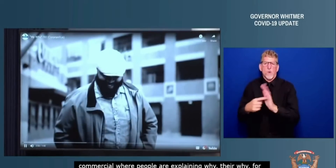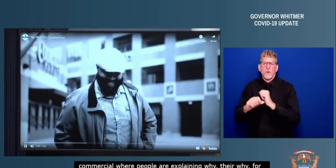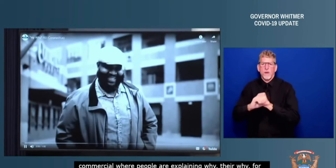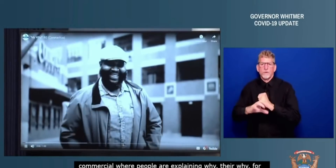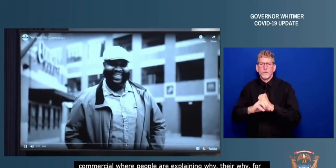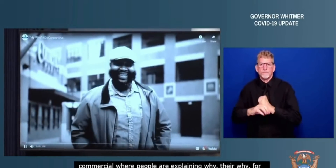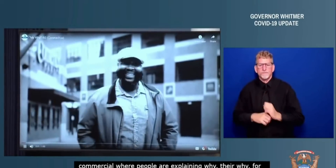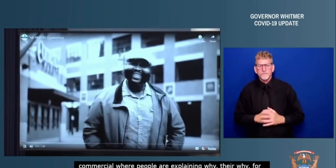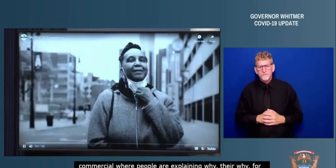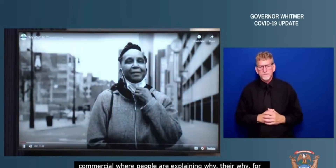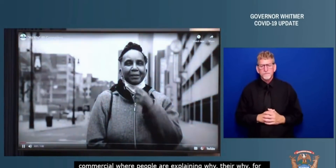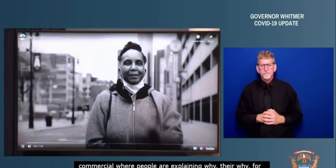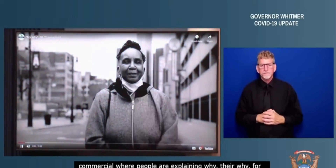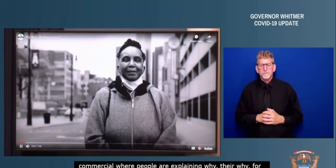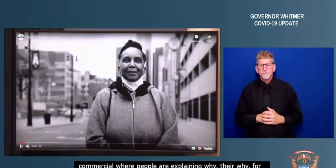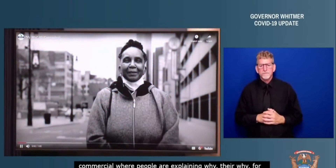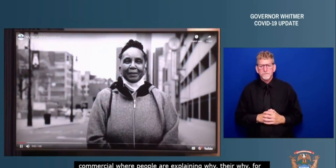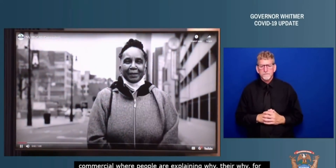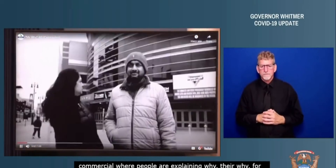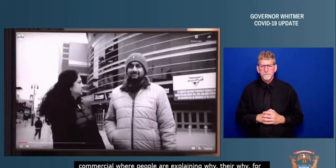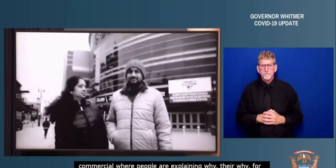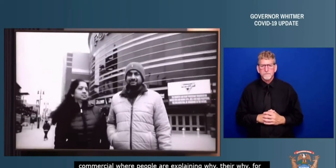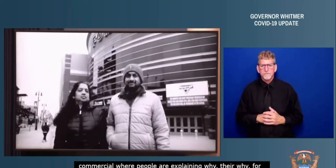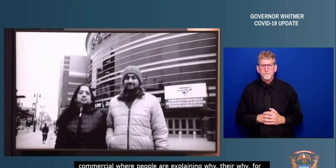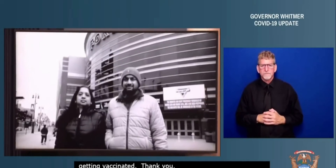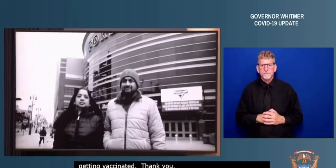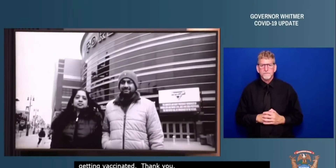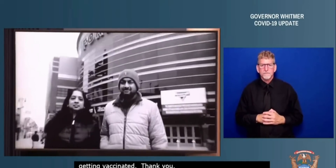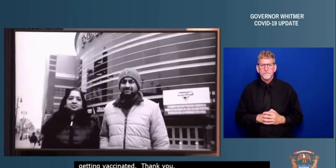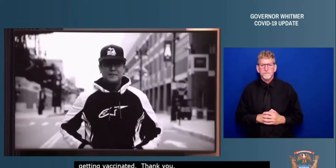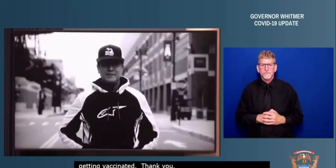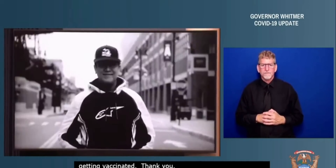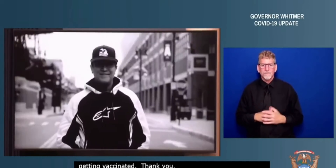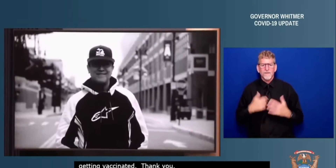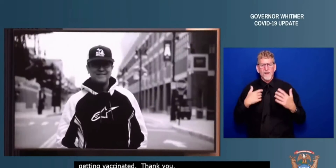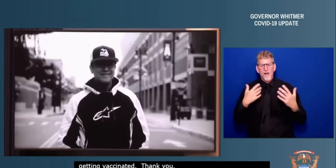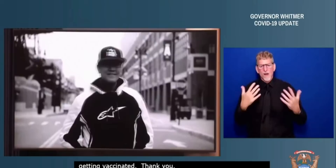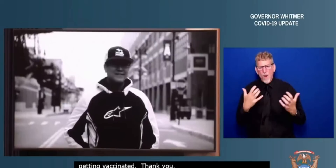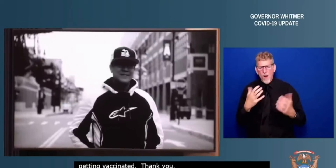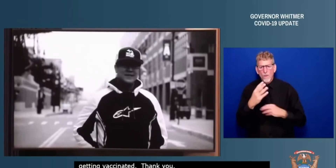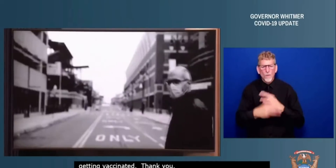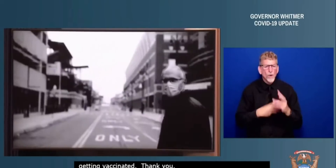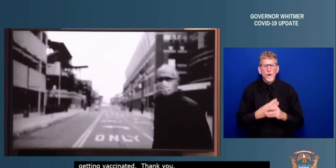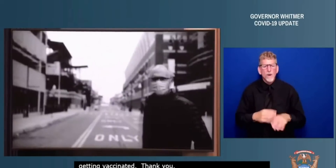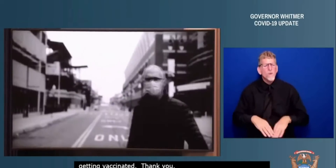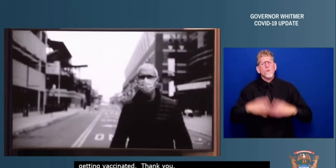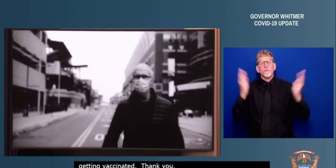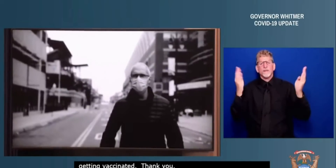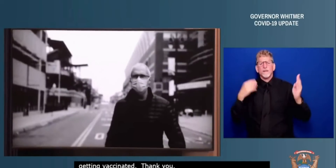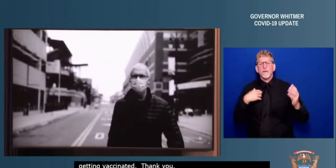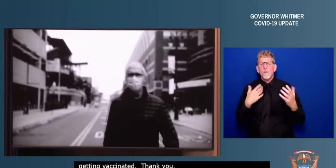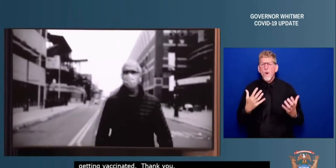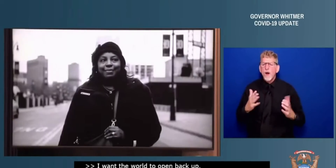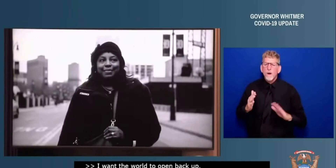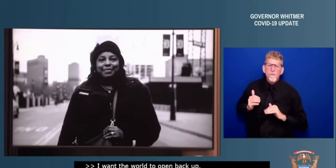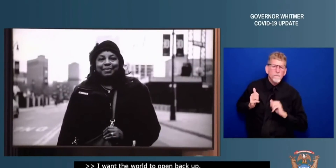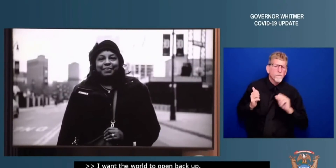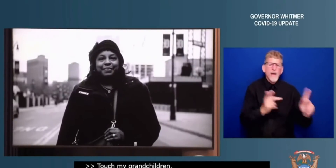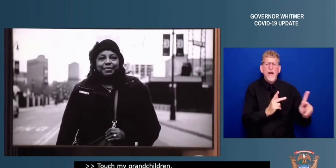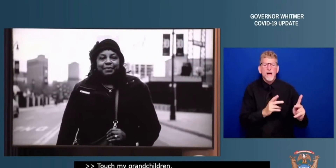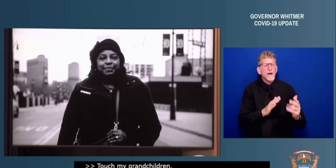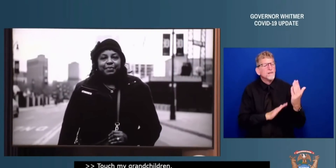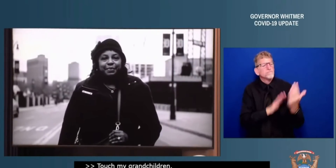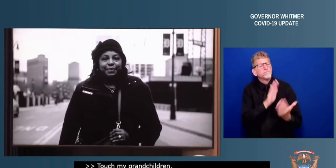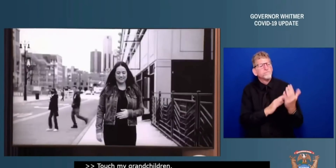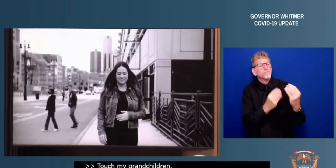I want the world to open back up. Protect my grandchildren. I'm ready to be back to normal. I want to be in person for college next semester. See my grandparents. I want to stay safe.